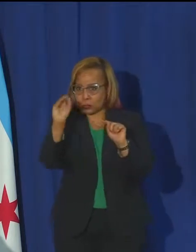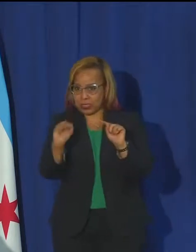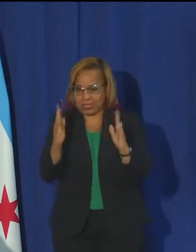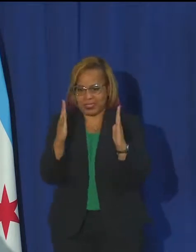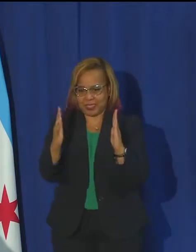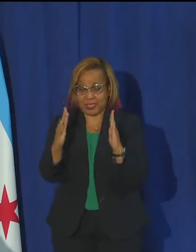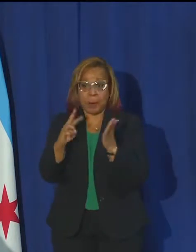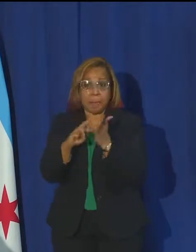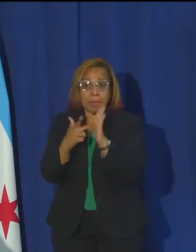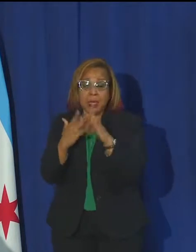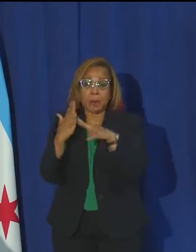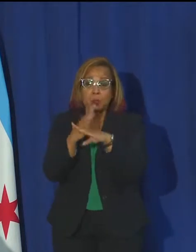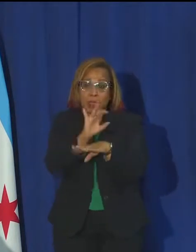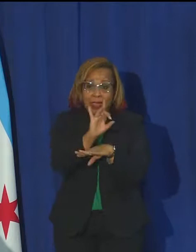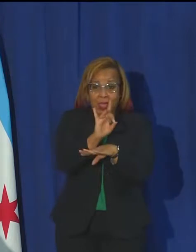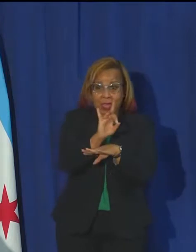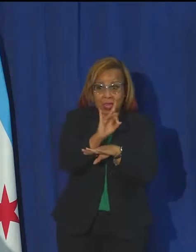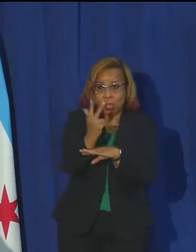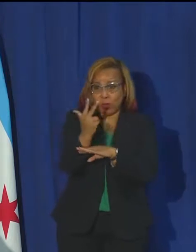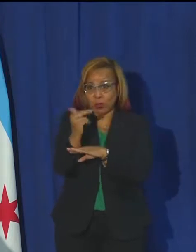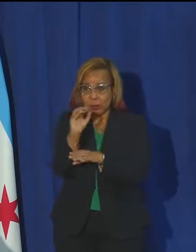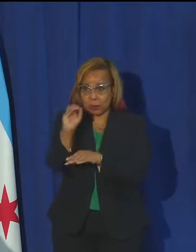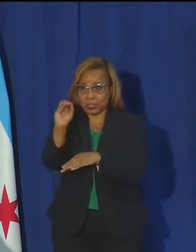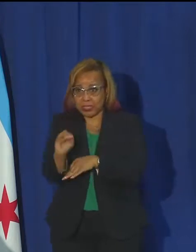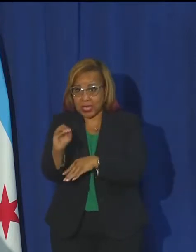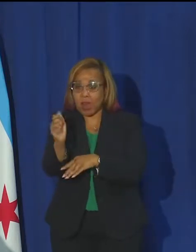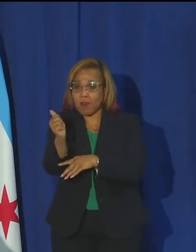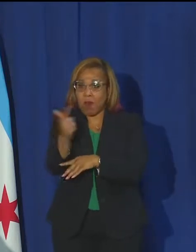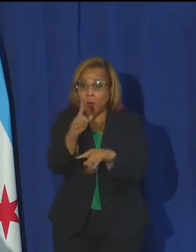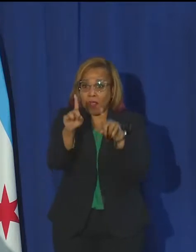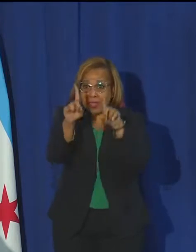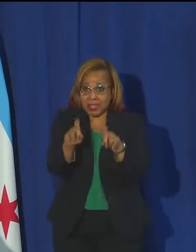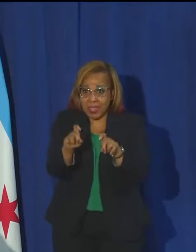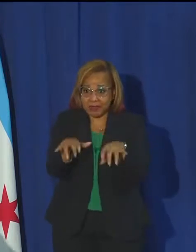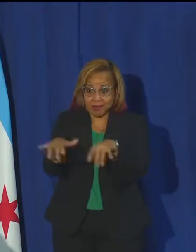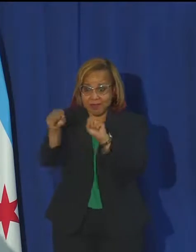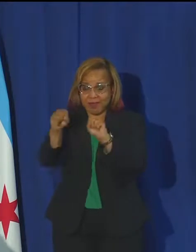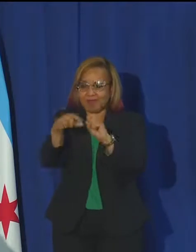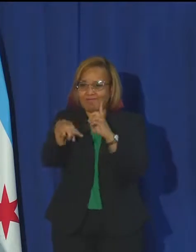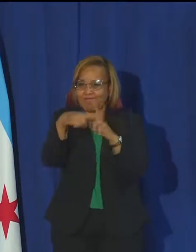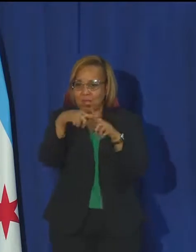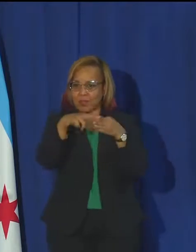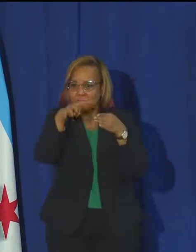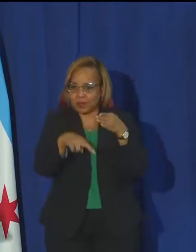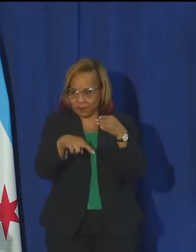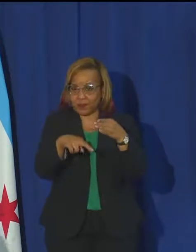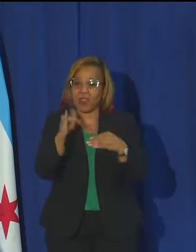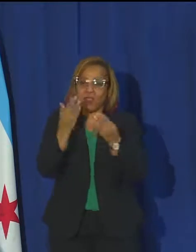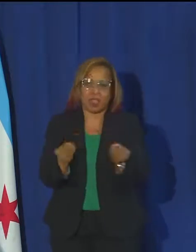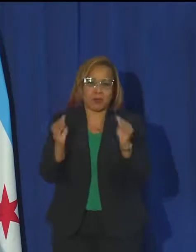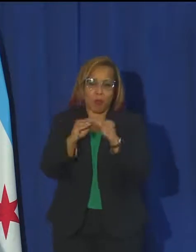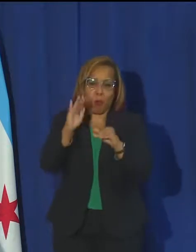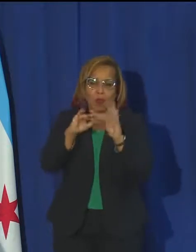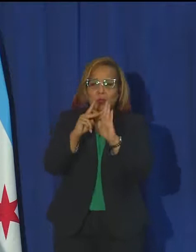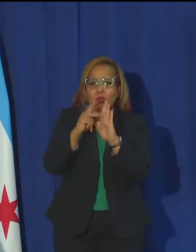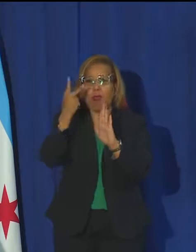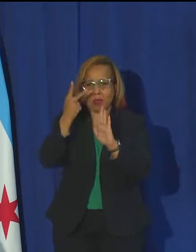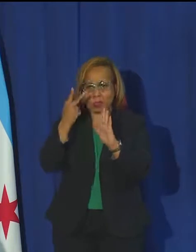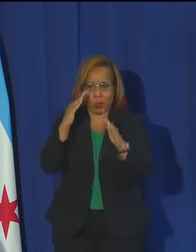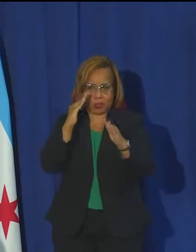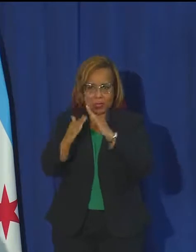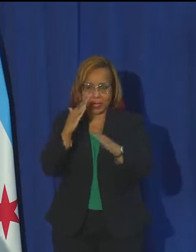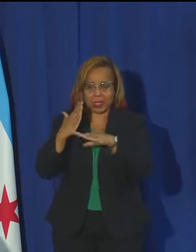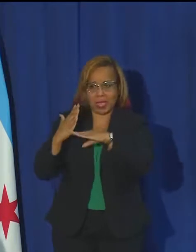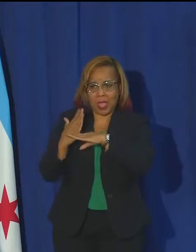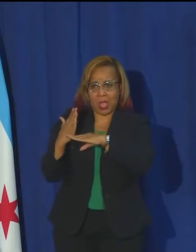13%, meaning between 8 and 13% of all the tests that are done are positive, which is more than twice what the